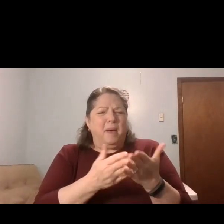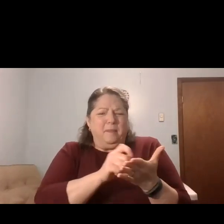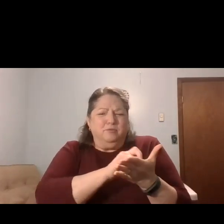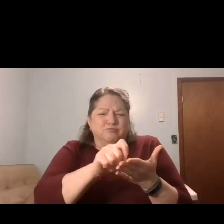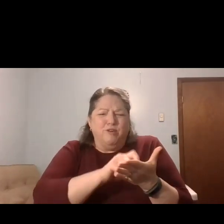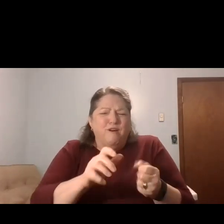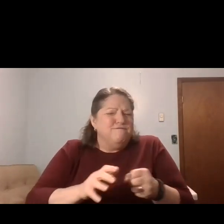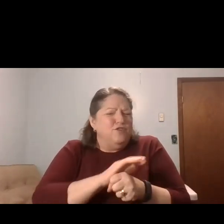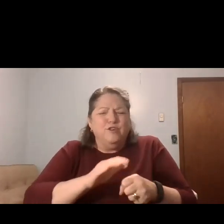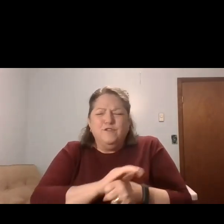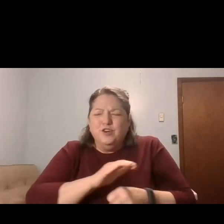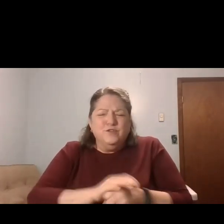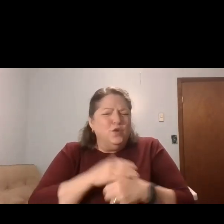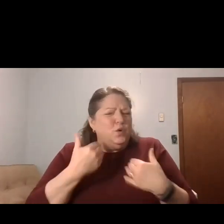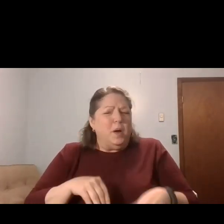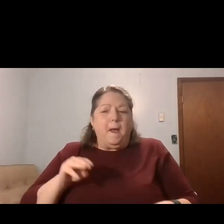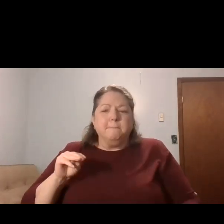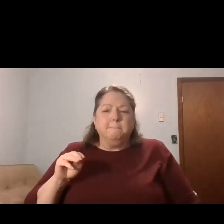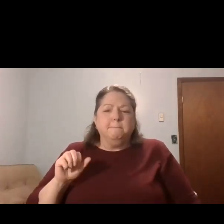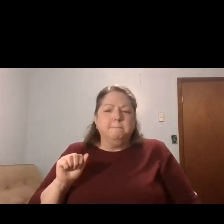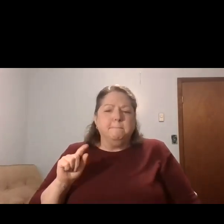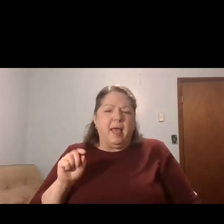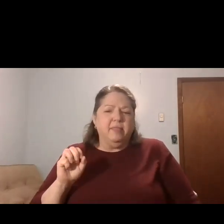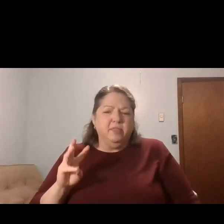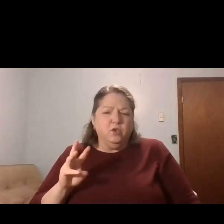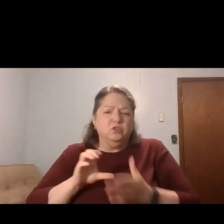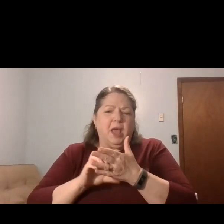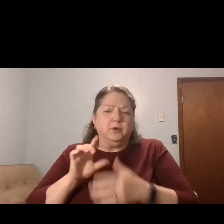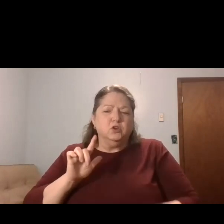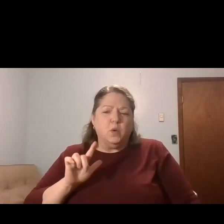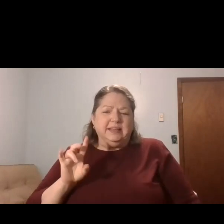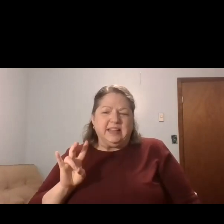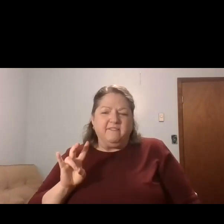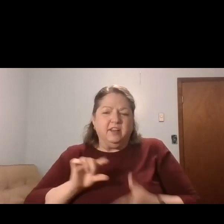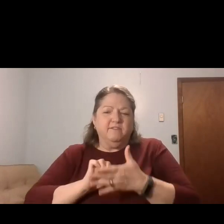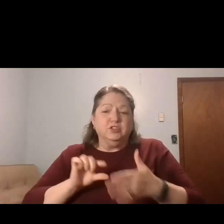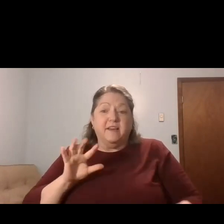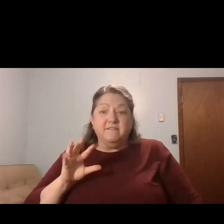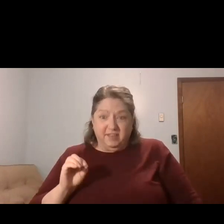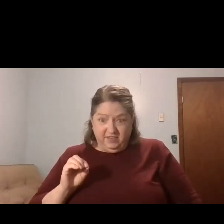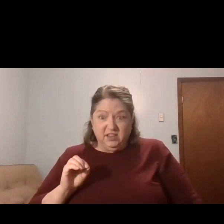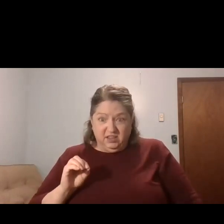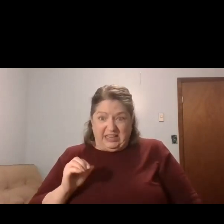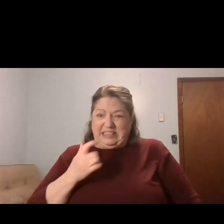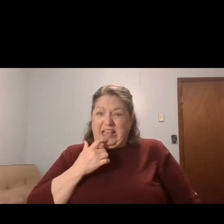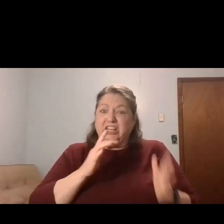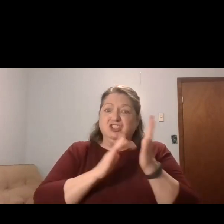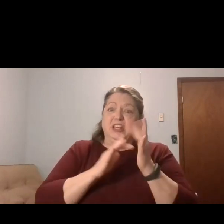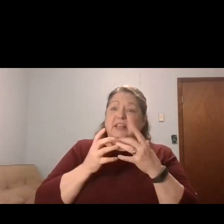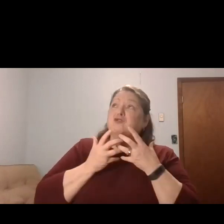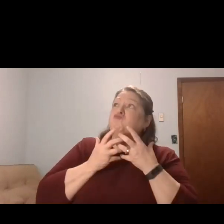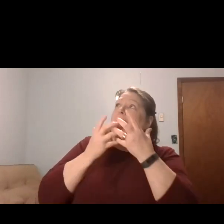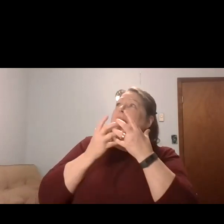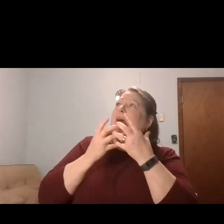Matthew 27:50, it says that Jesus cried out again in a loud voice, and he gave up his